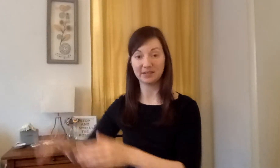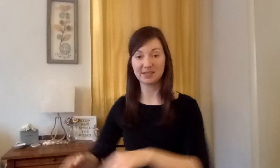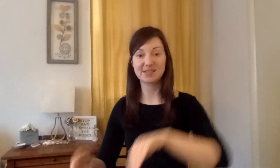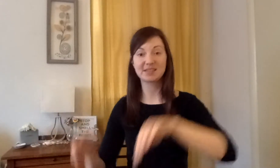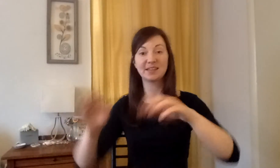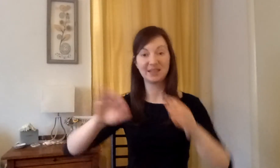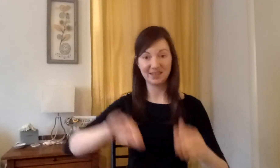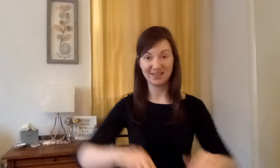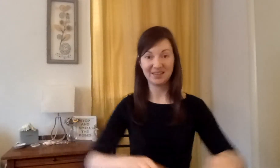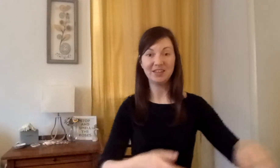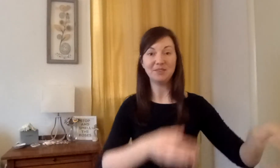hills.